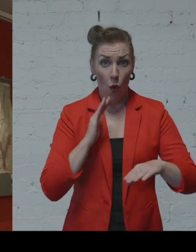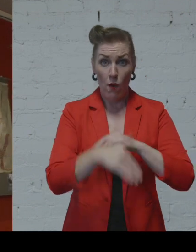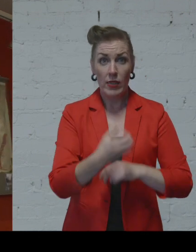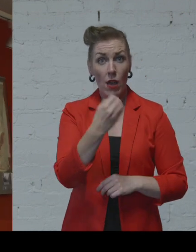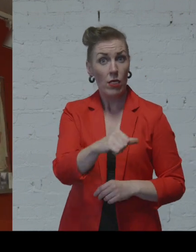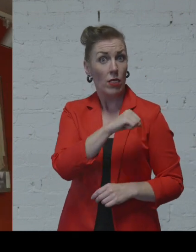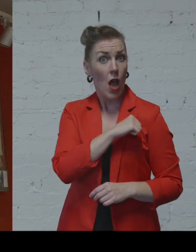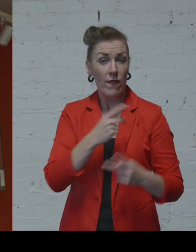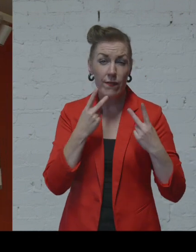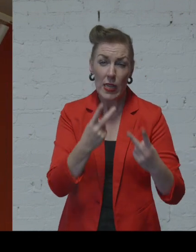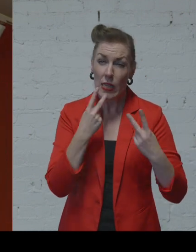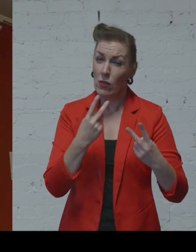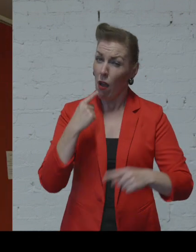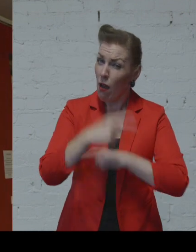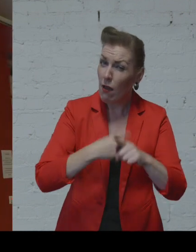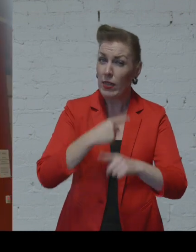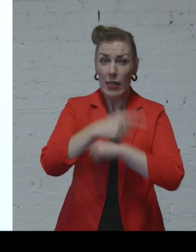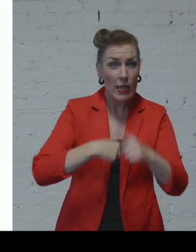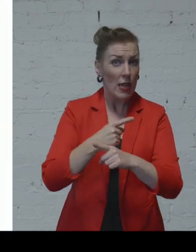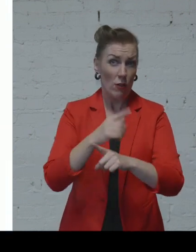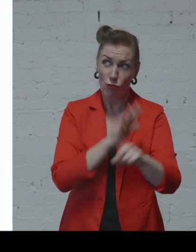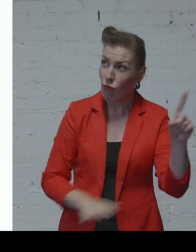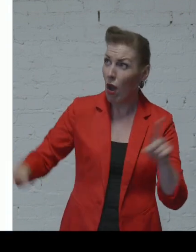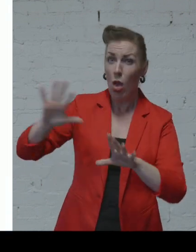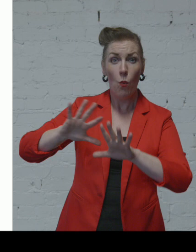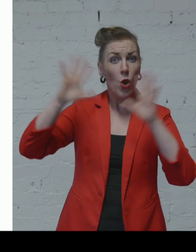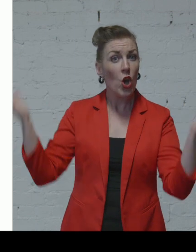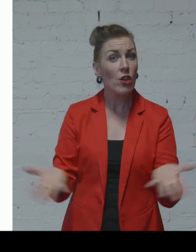of visitors every year from all over the world.